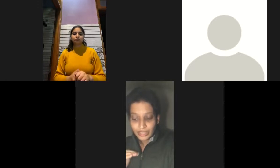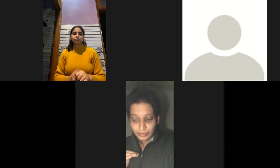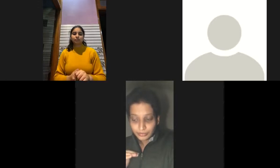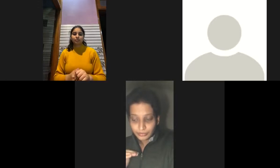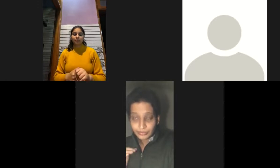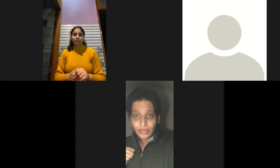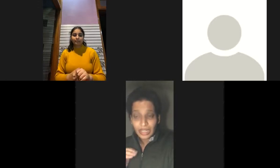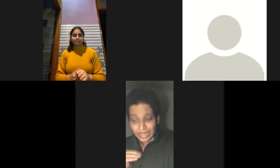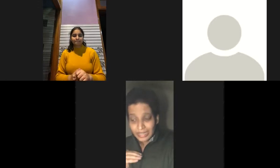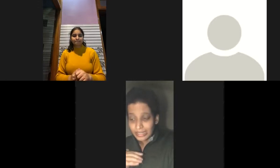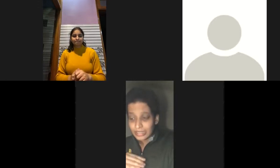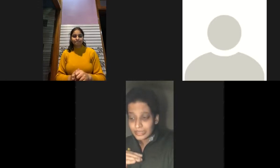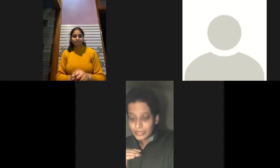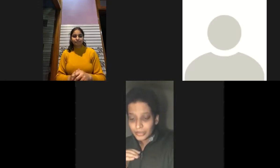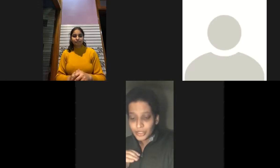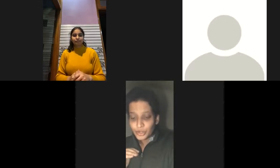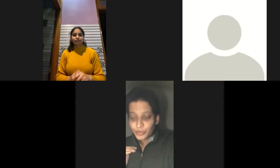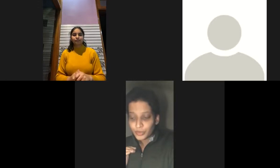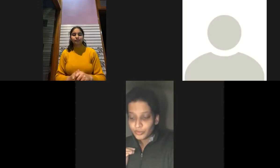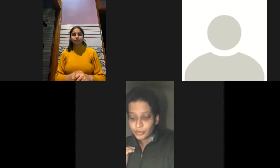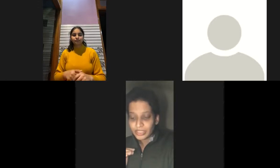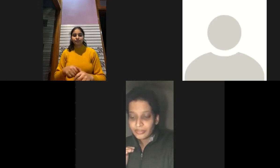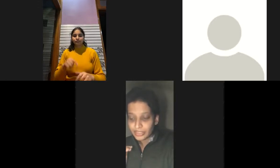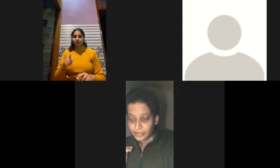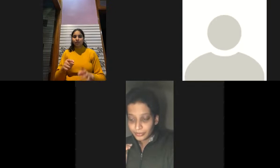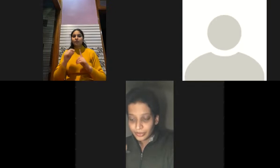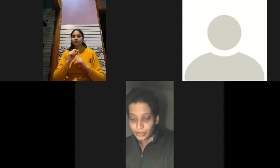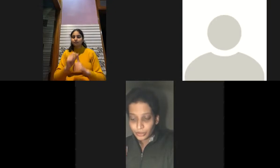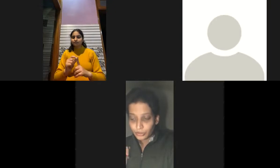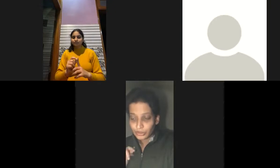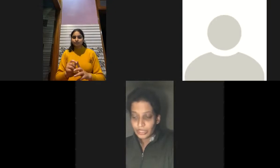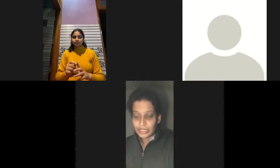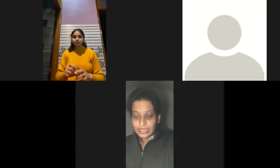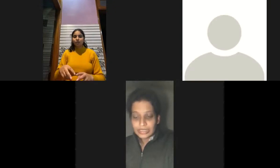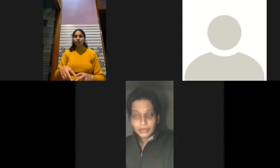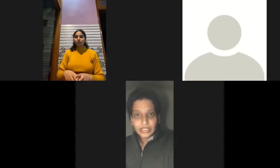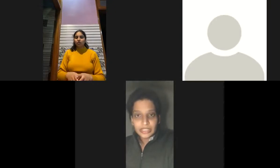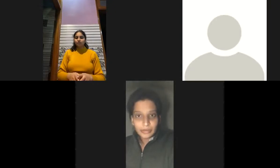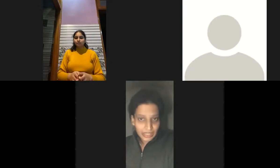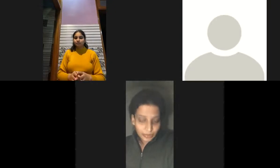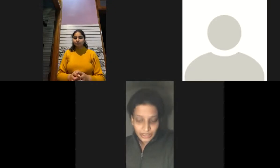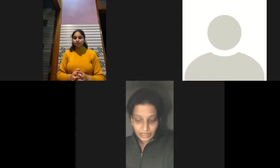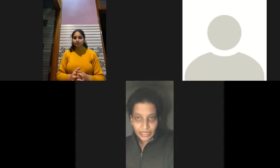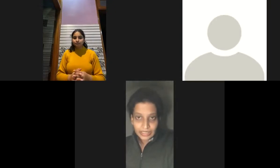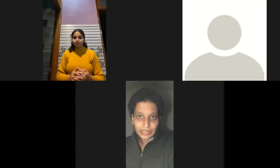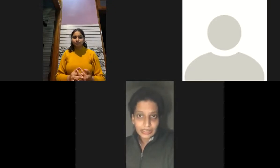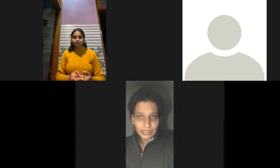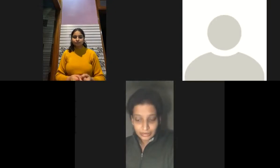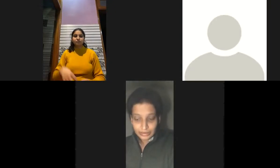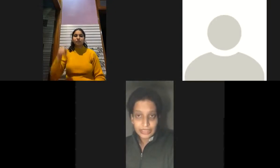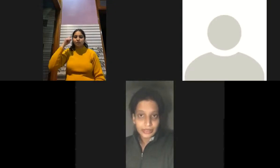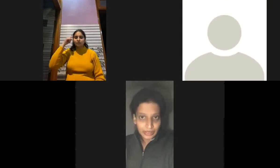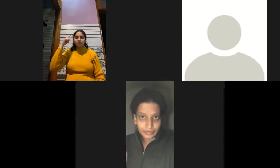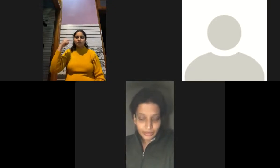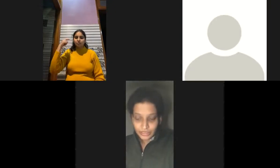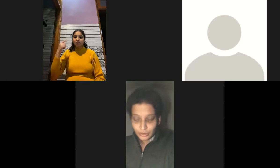his time, and is determined to prove to be a villain. Quote close. Similarly, the mad woman in the attic